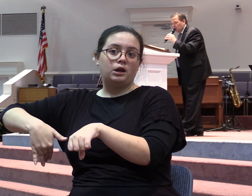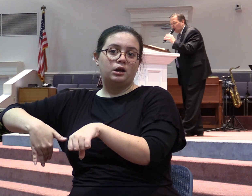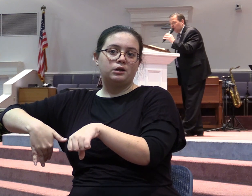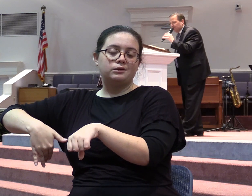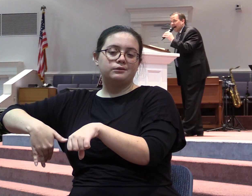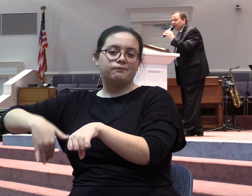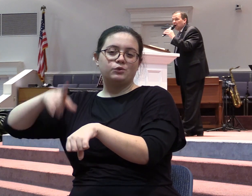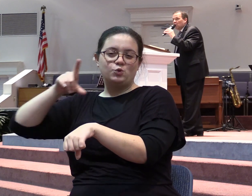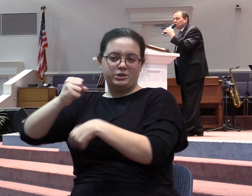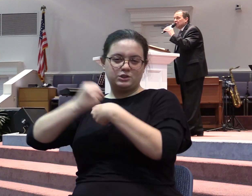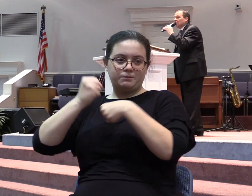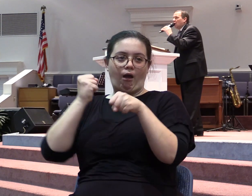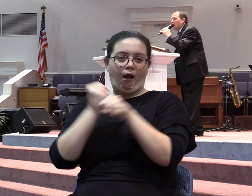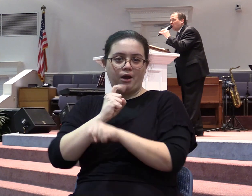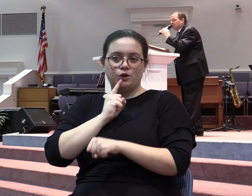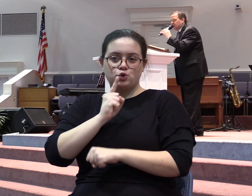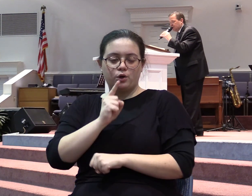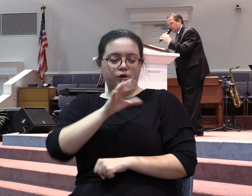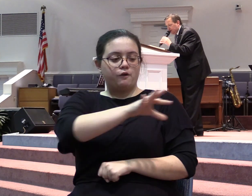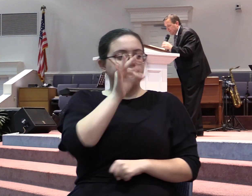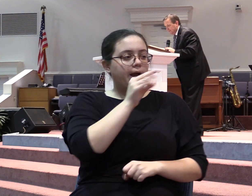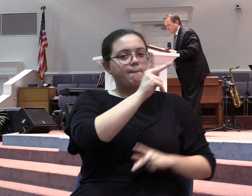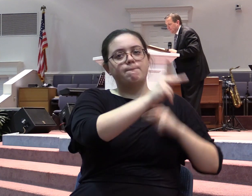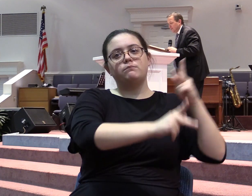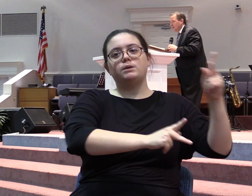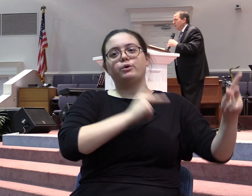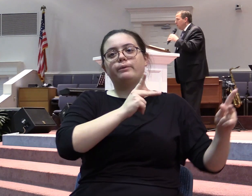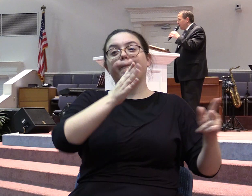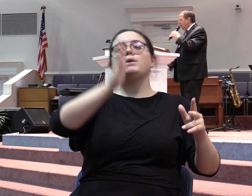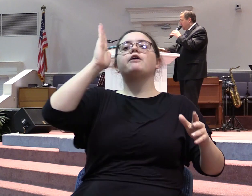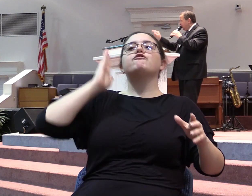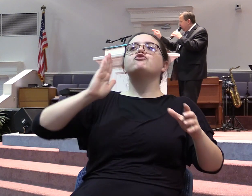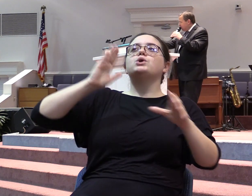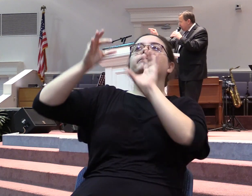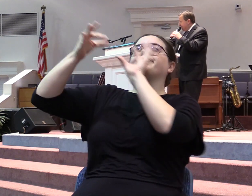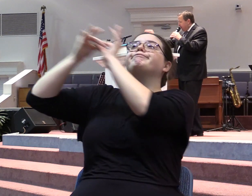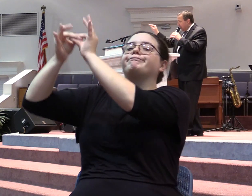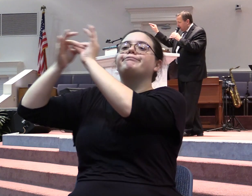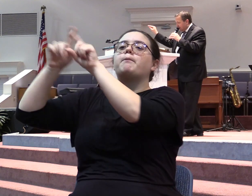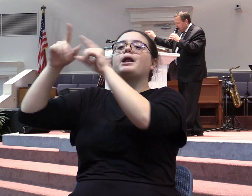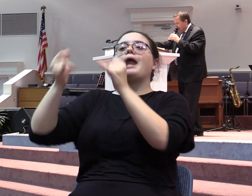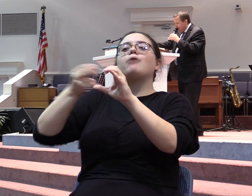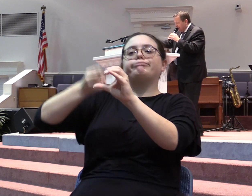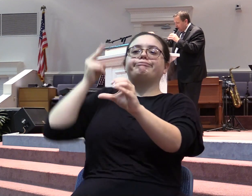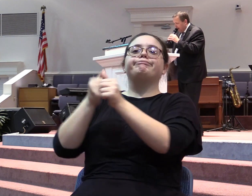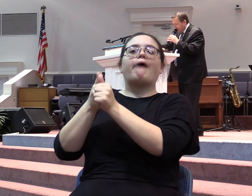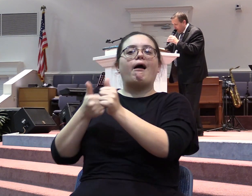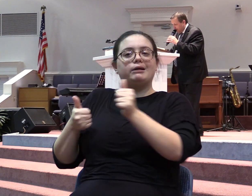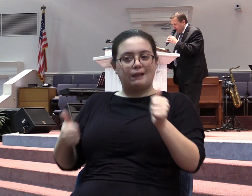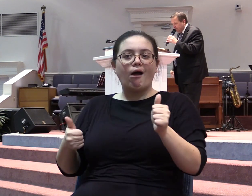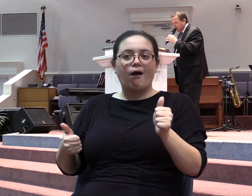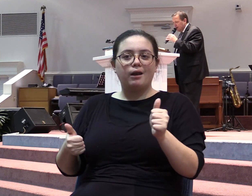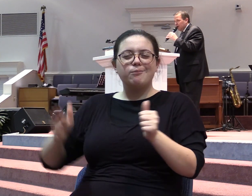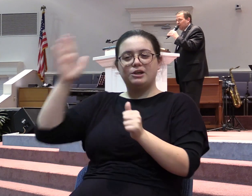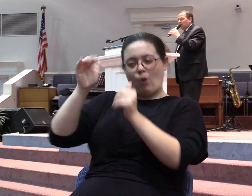you go find those lost sheep. Those who used to be part of this covenant